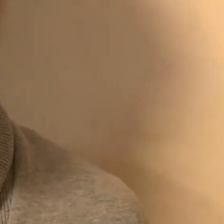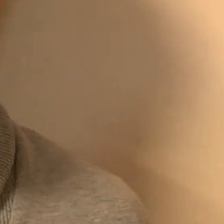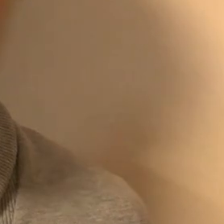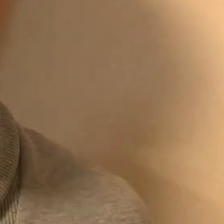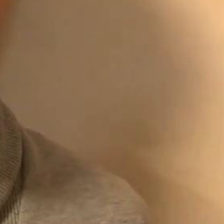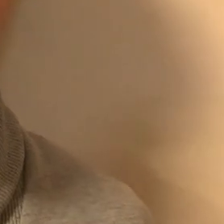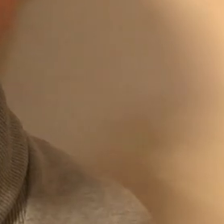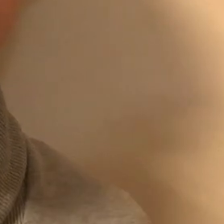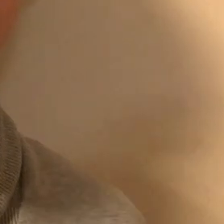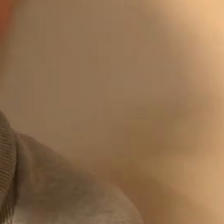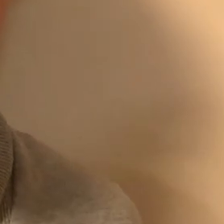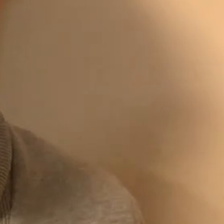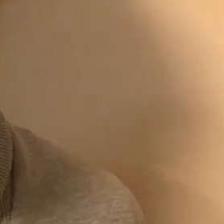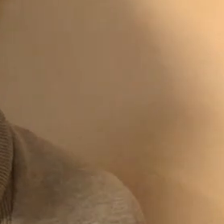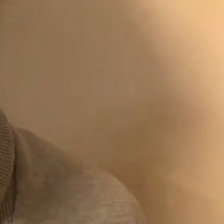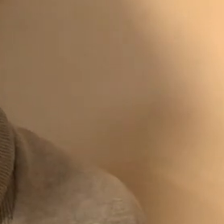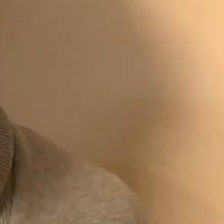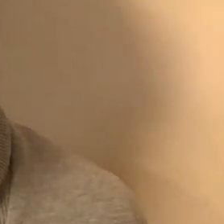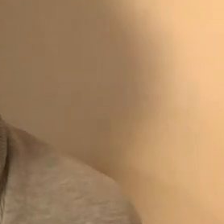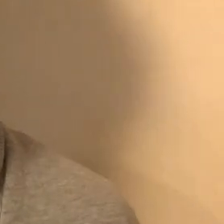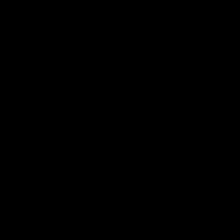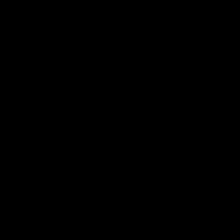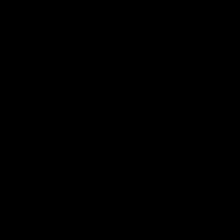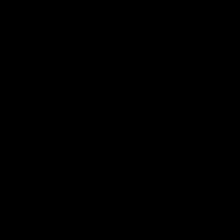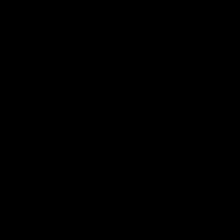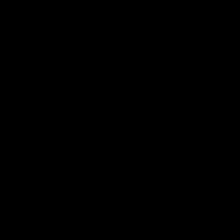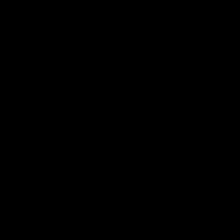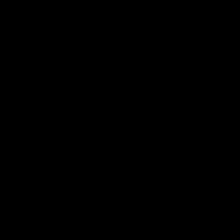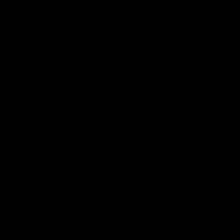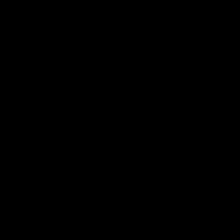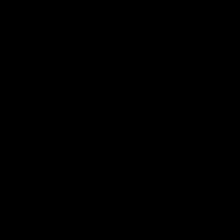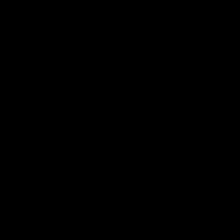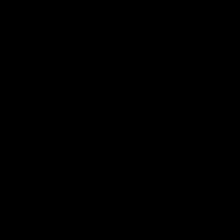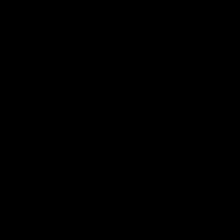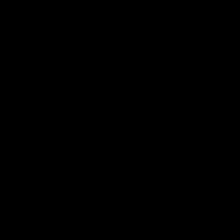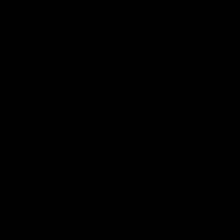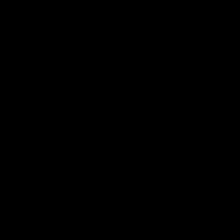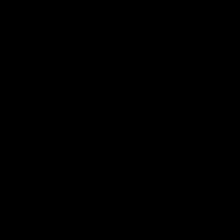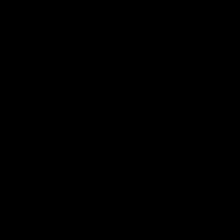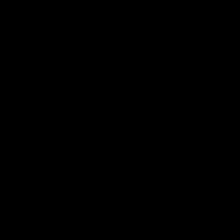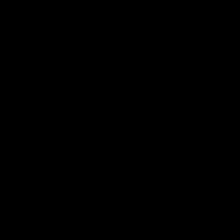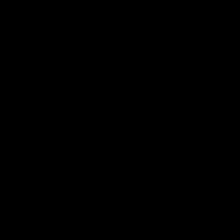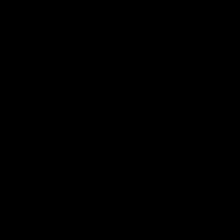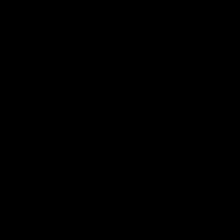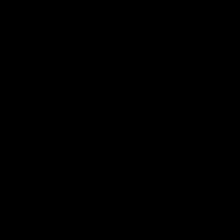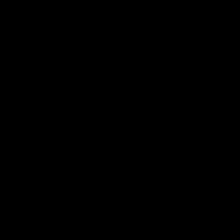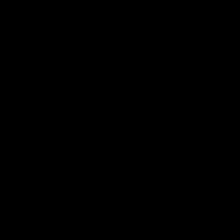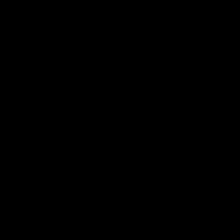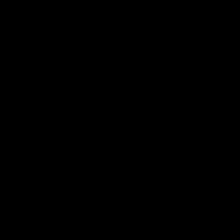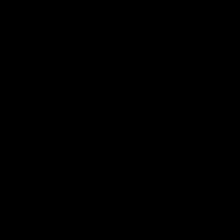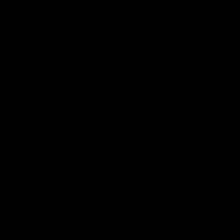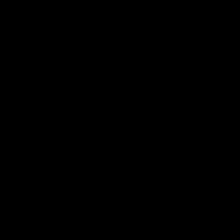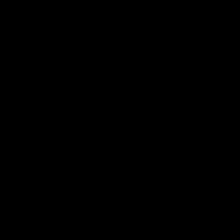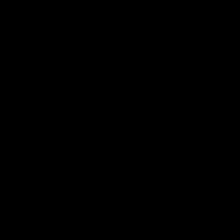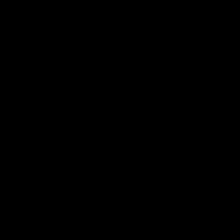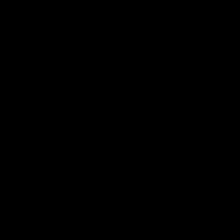The change I want to see. I want to see change. I want to